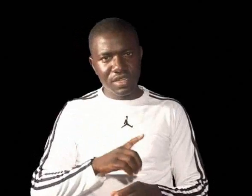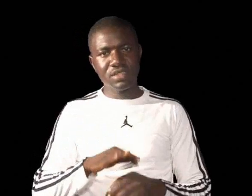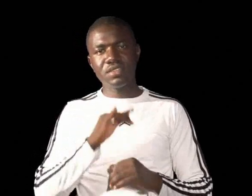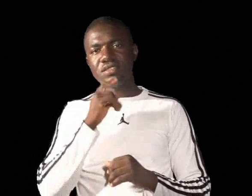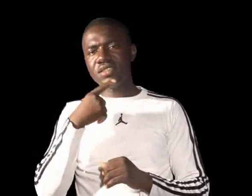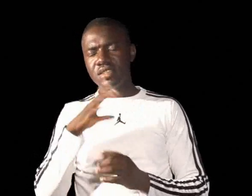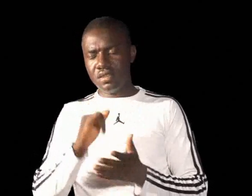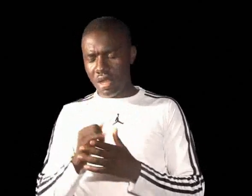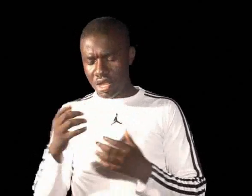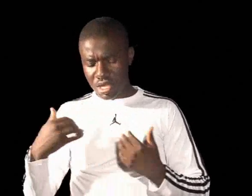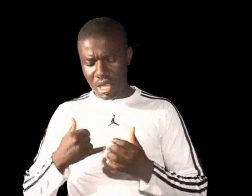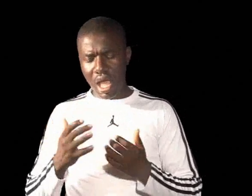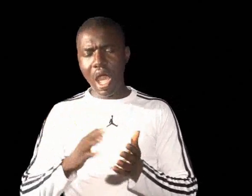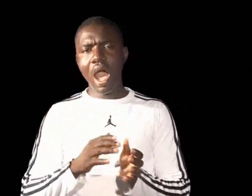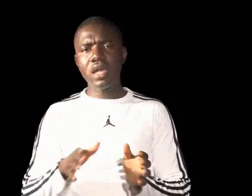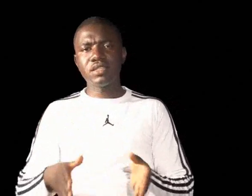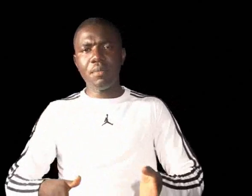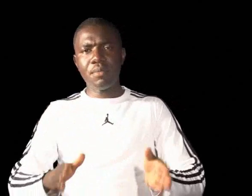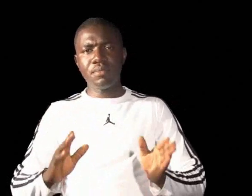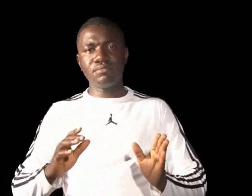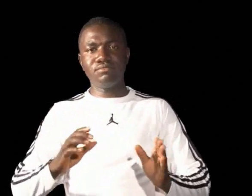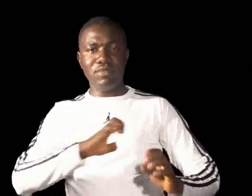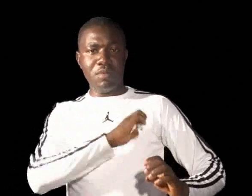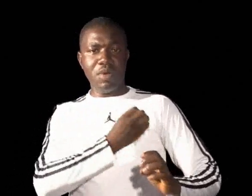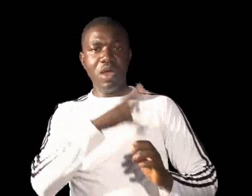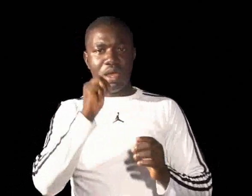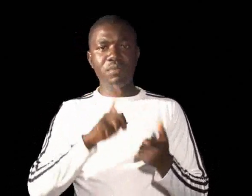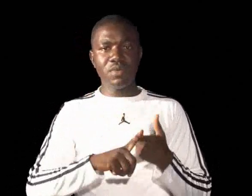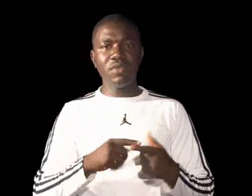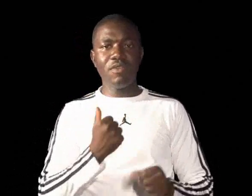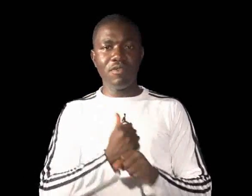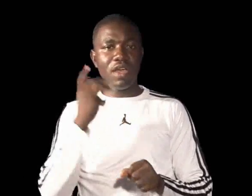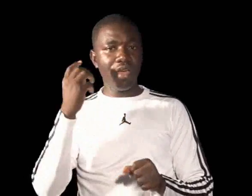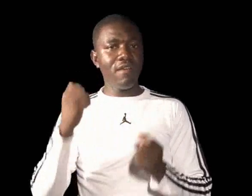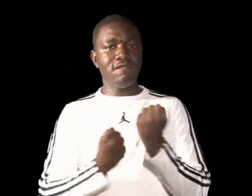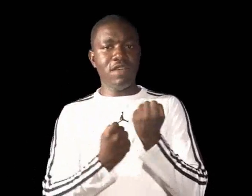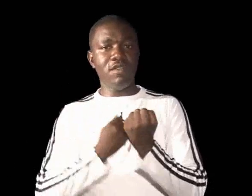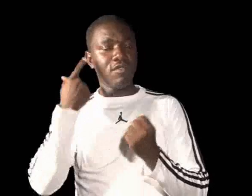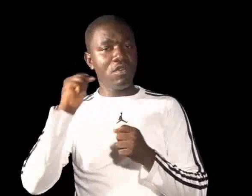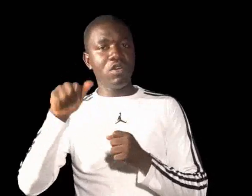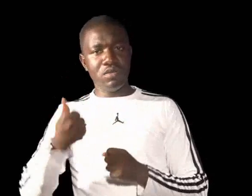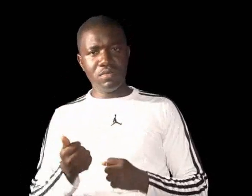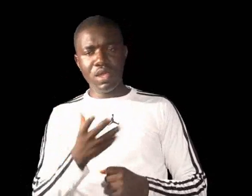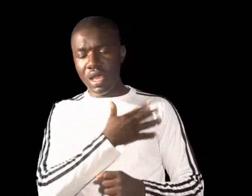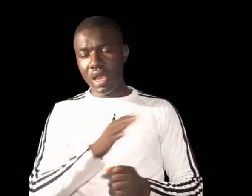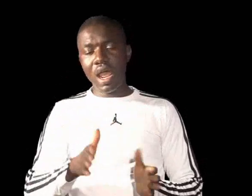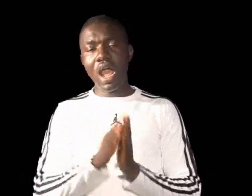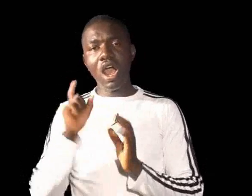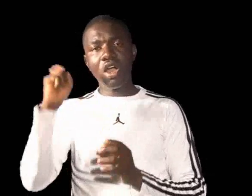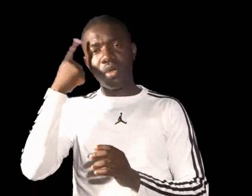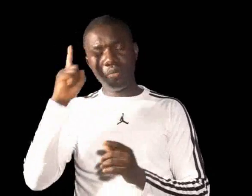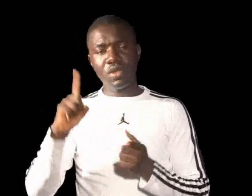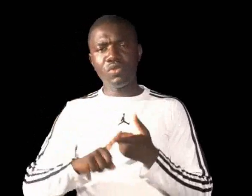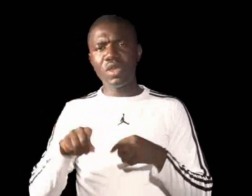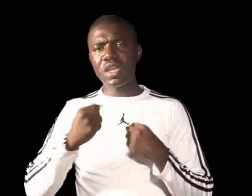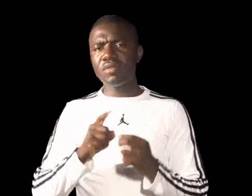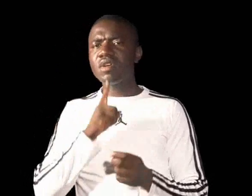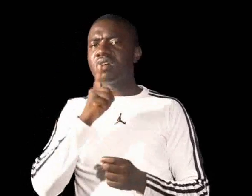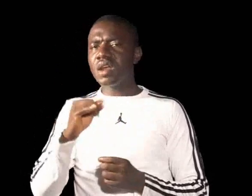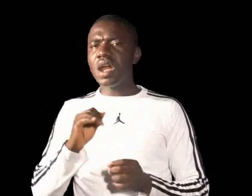empowered him to fight for those who are unable to fight for themselves. He continues to advocate for the government to give due attention to